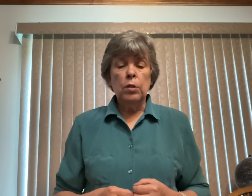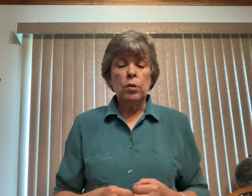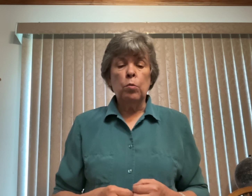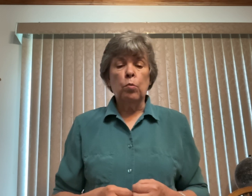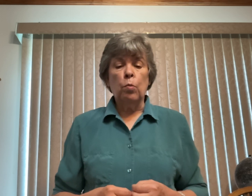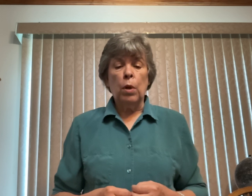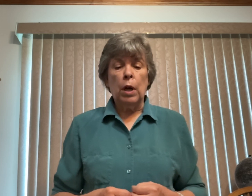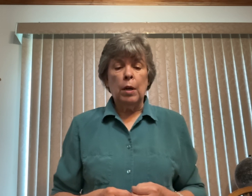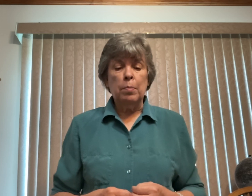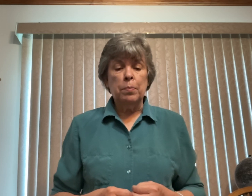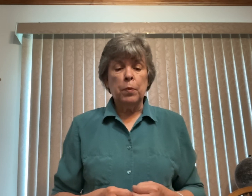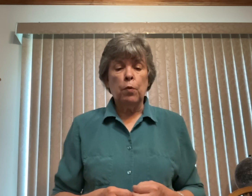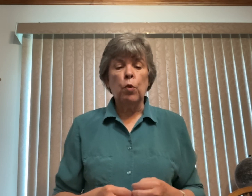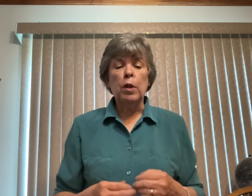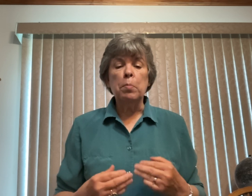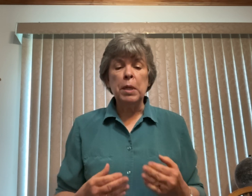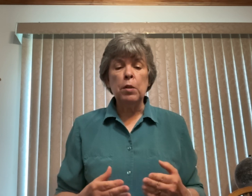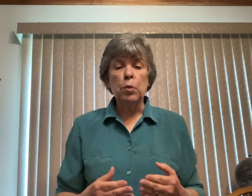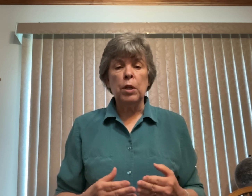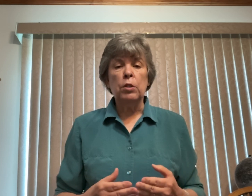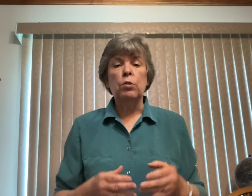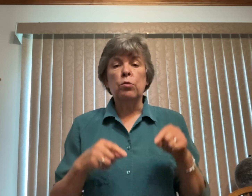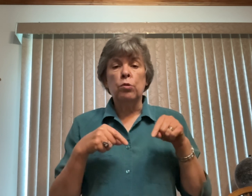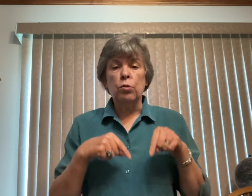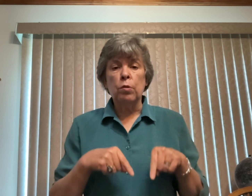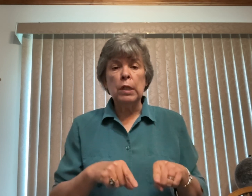So for amid, we're going to do during,